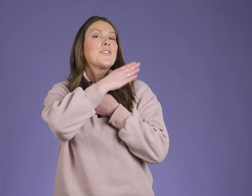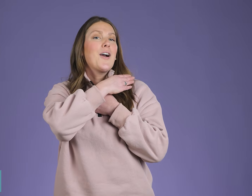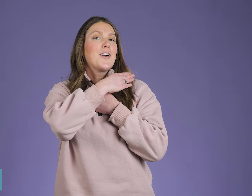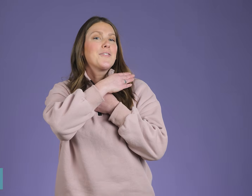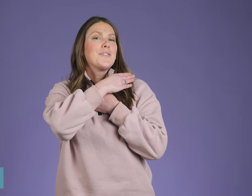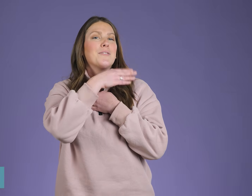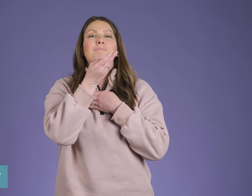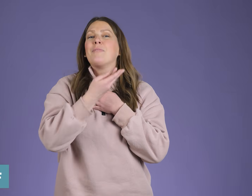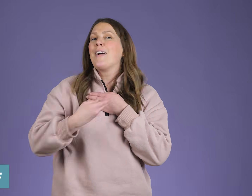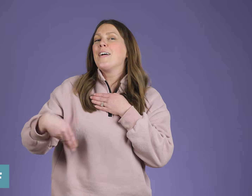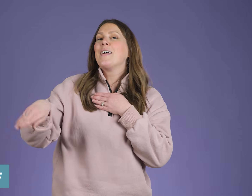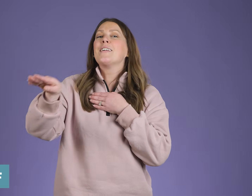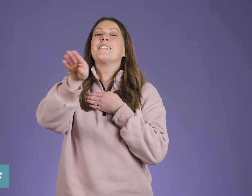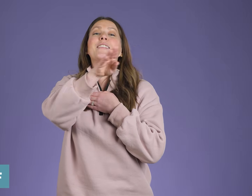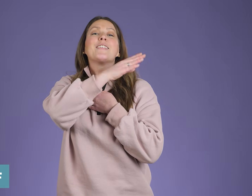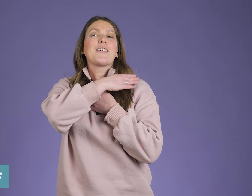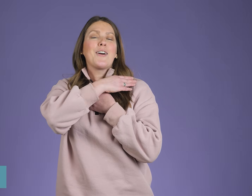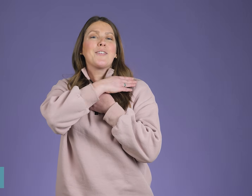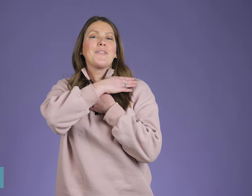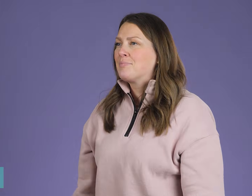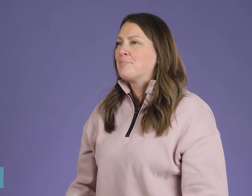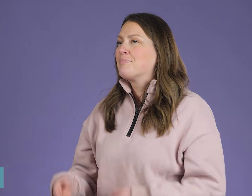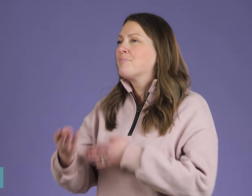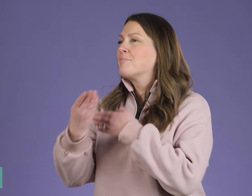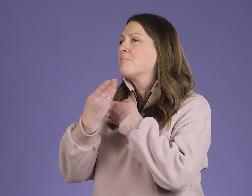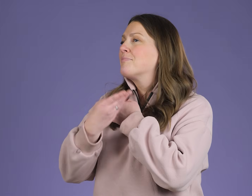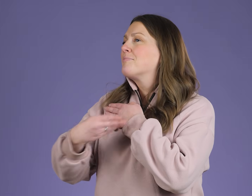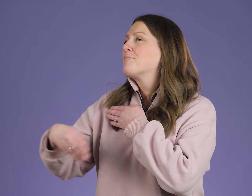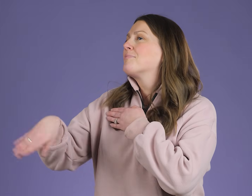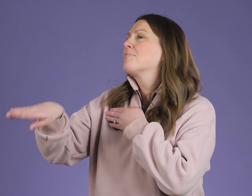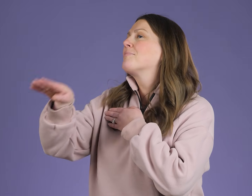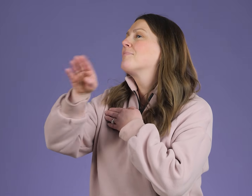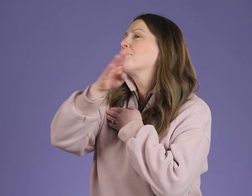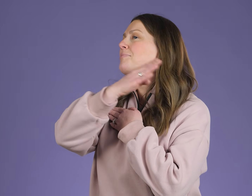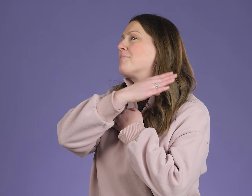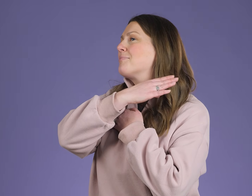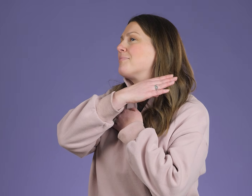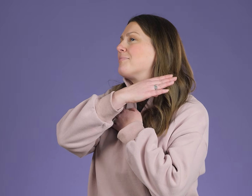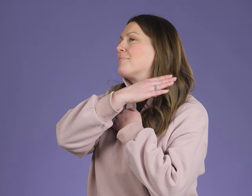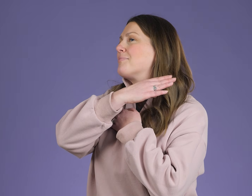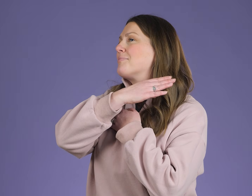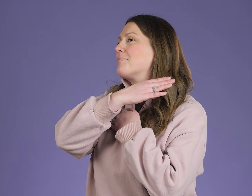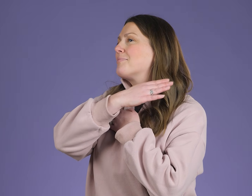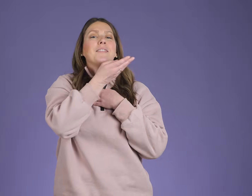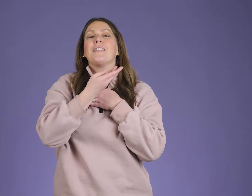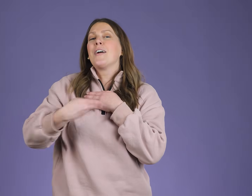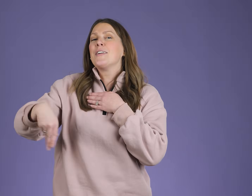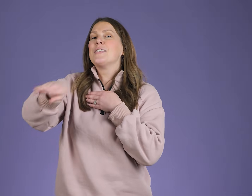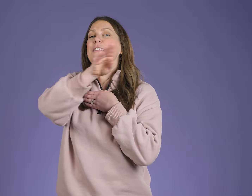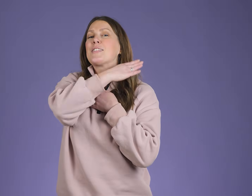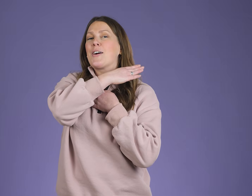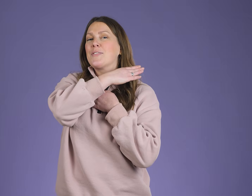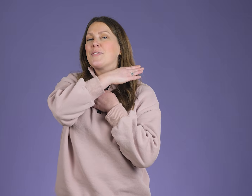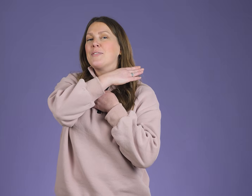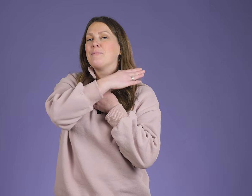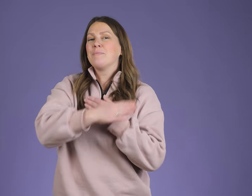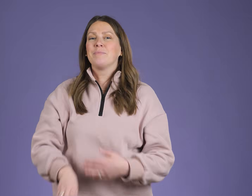Scarf, scarf. Think of the scarf throwing around your neck. Scarf.